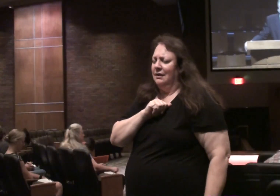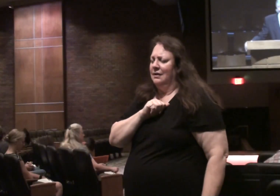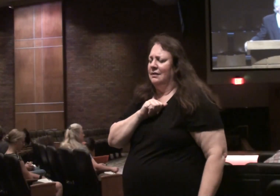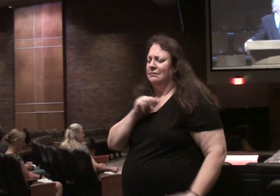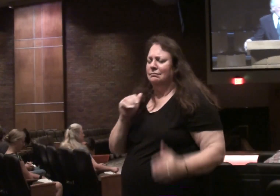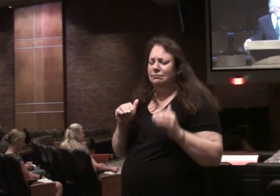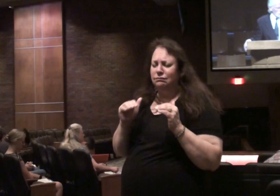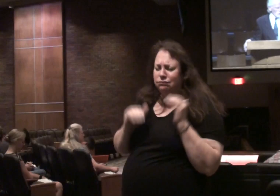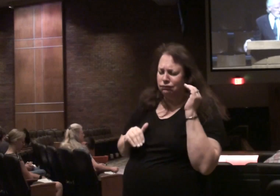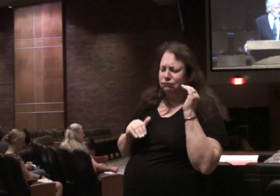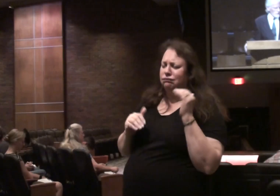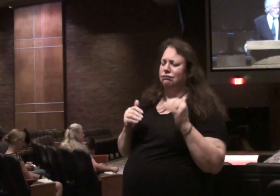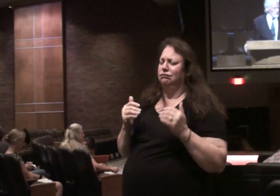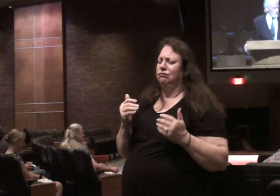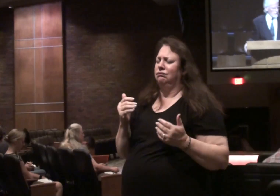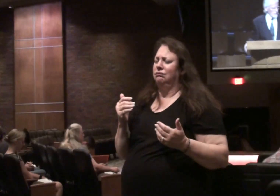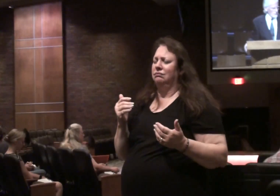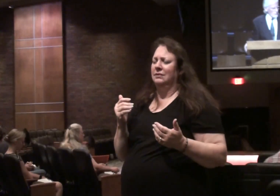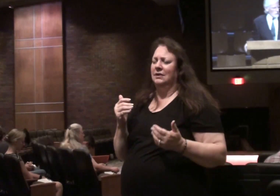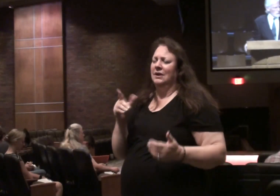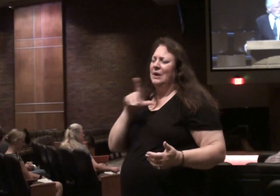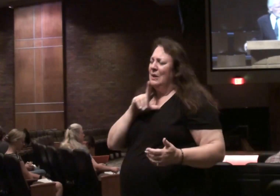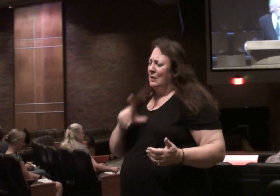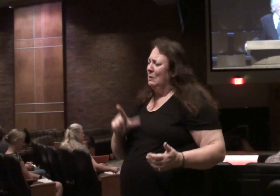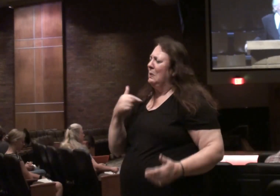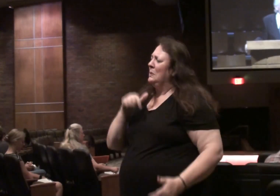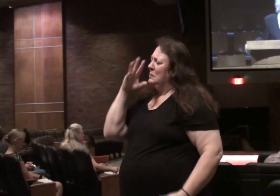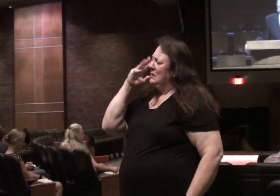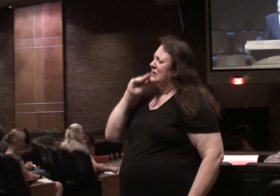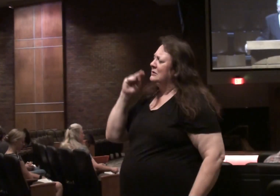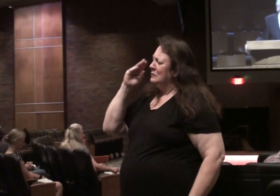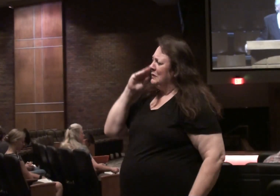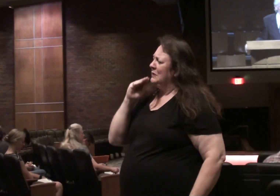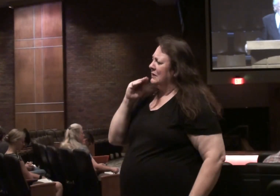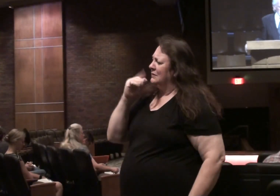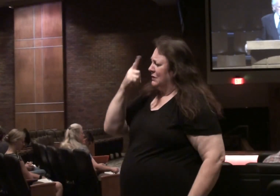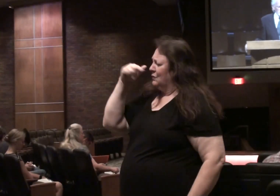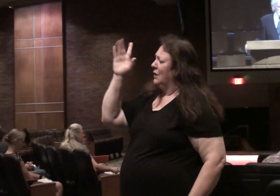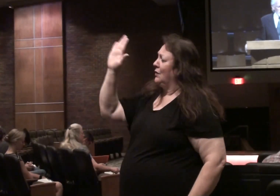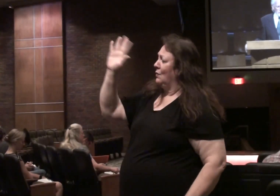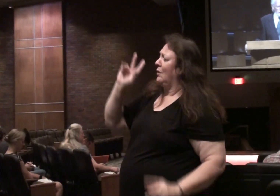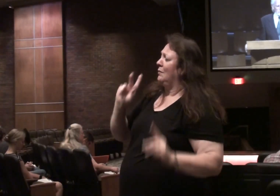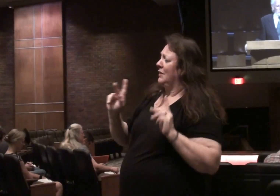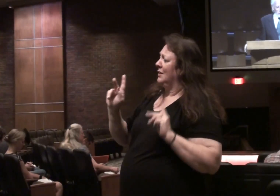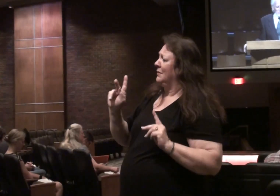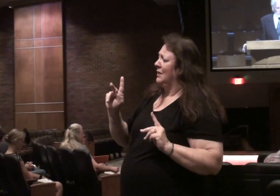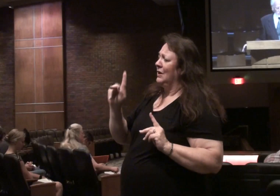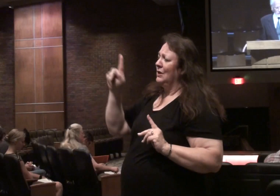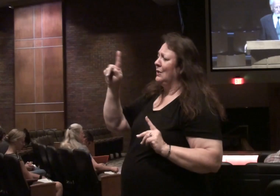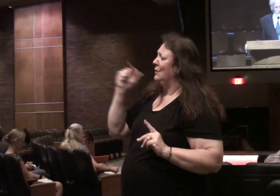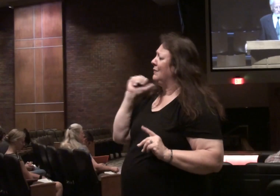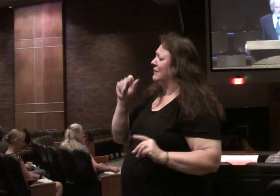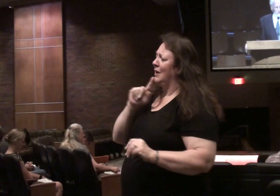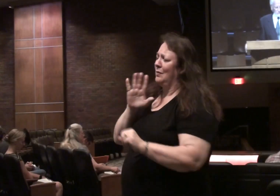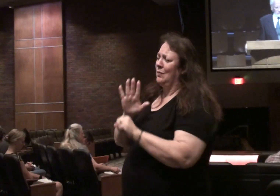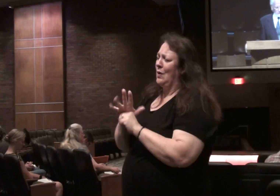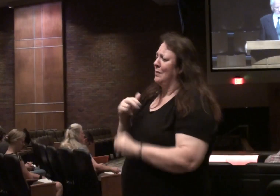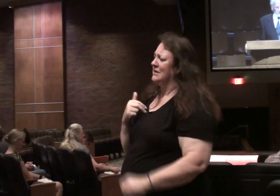there's injustice. Lord, we experience it as your people. You have not promised